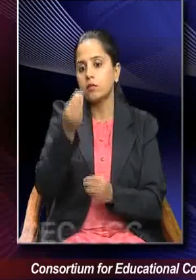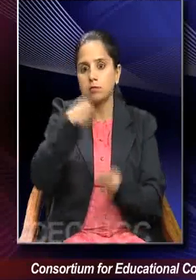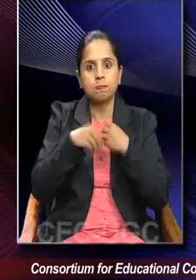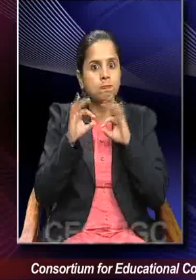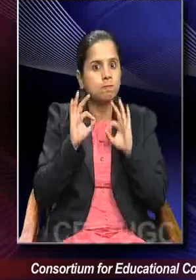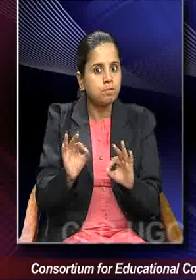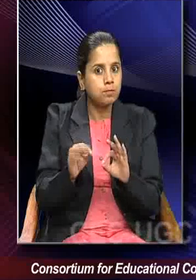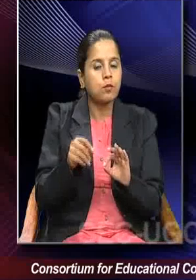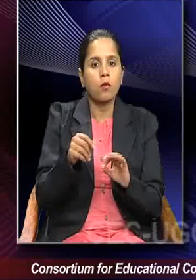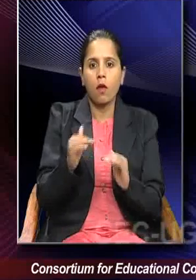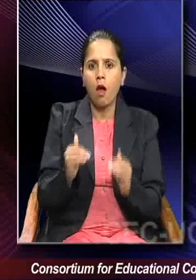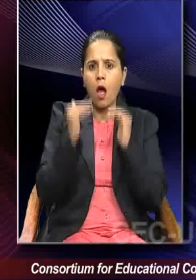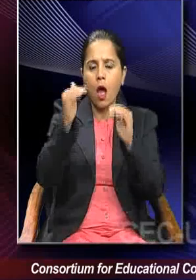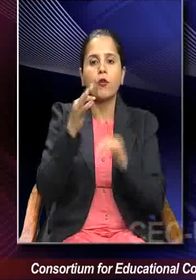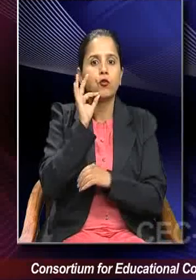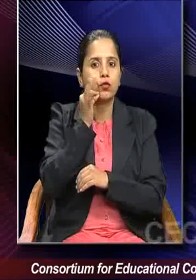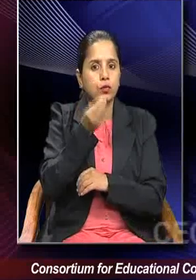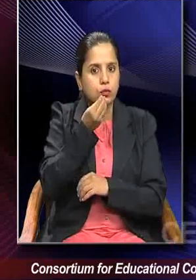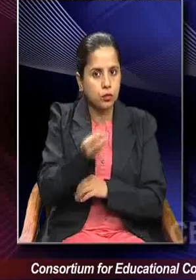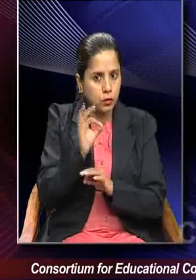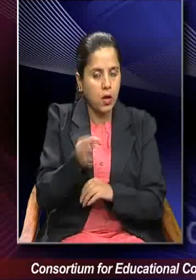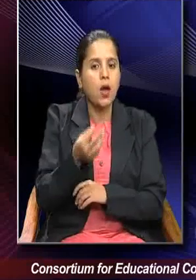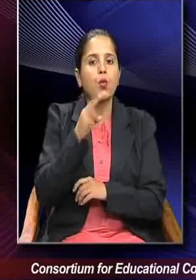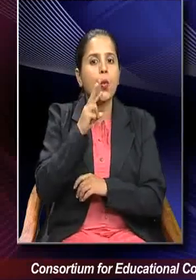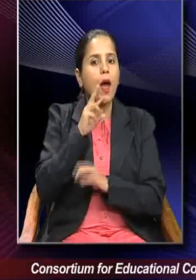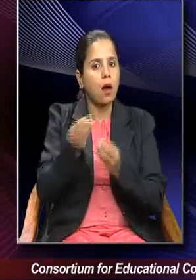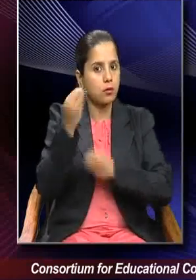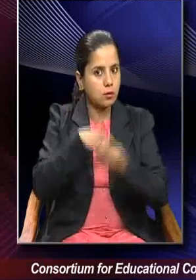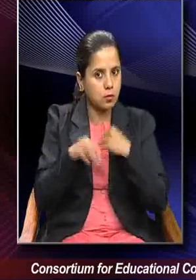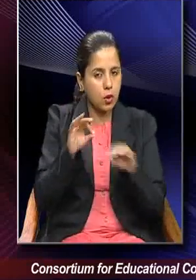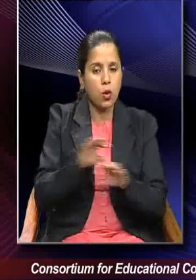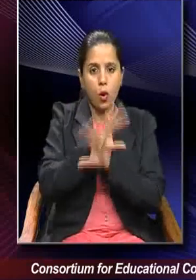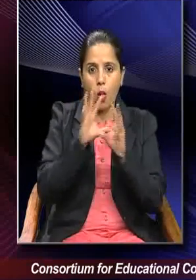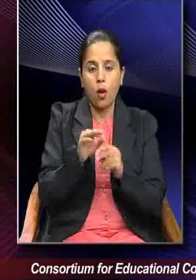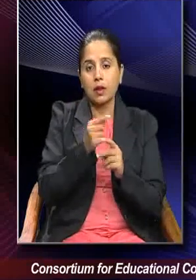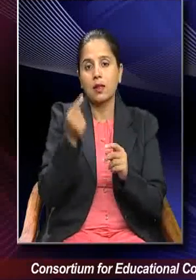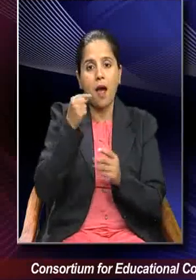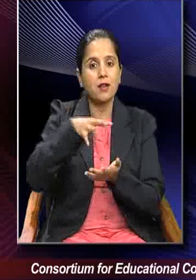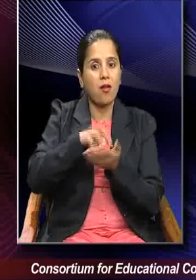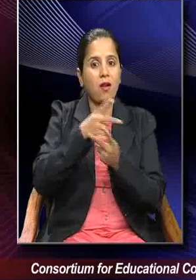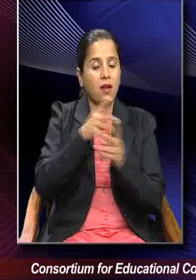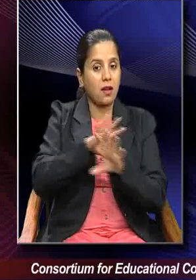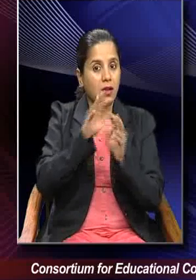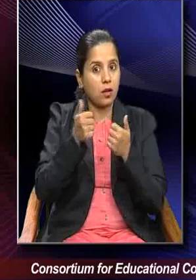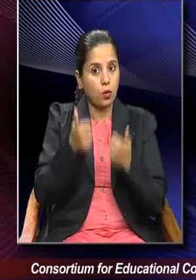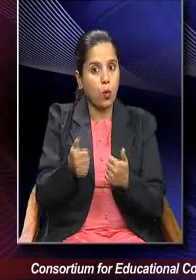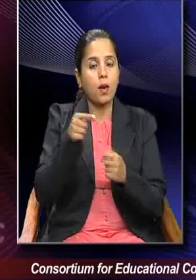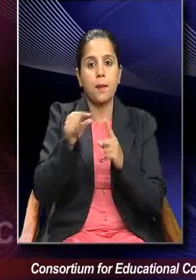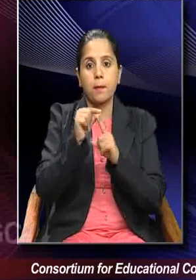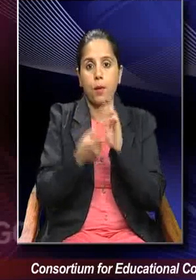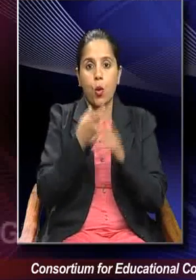that is high in fruits, vegetables, whole grains, and lean